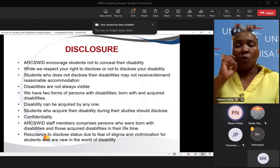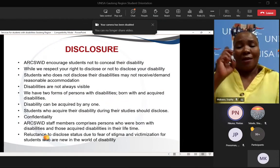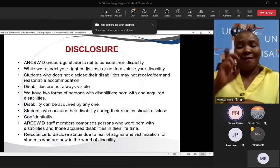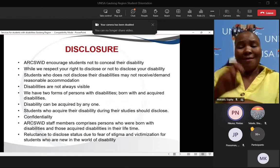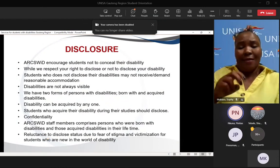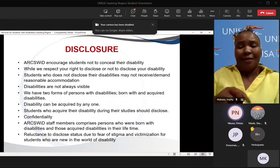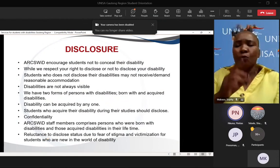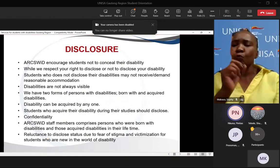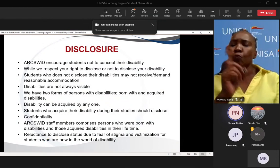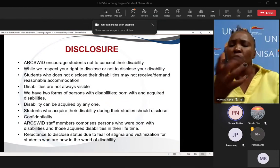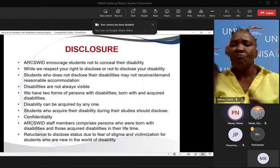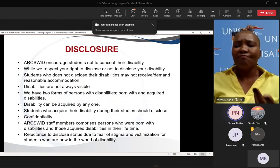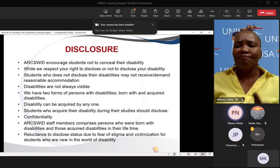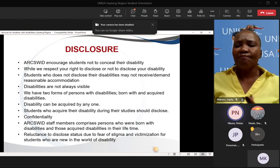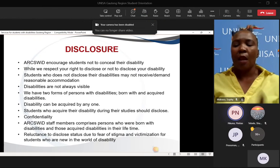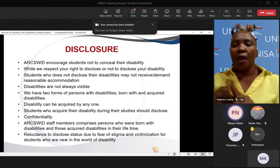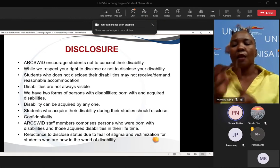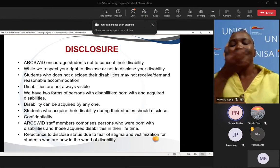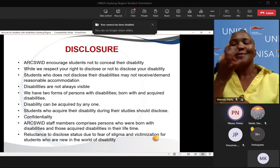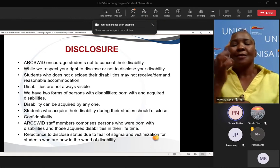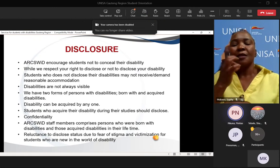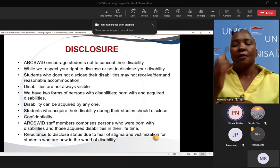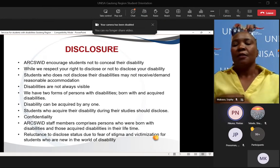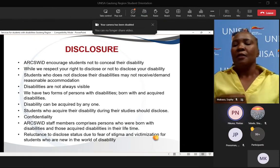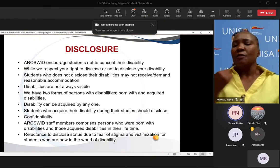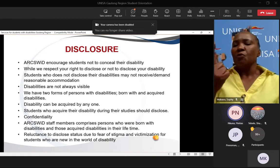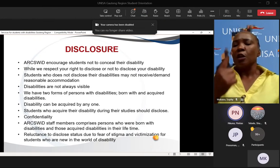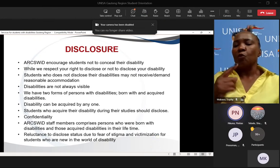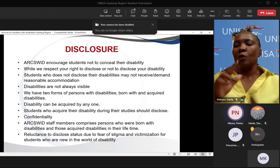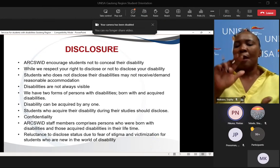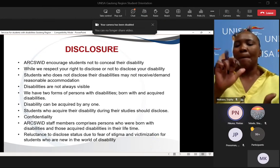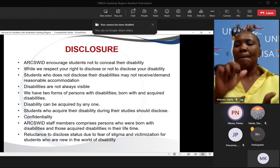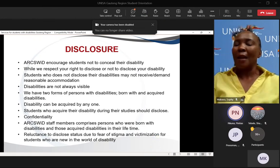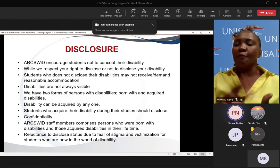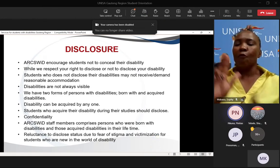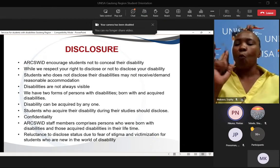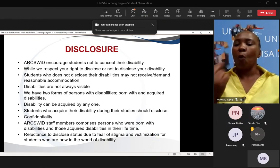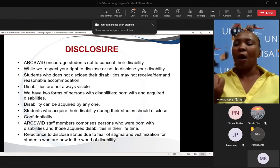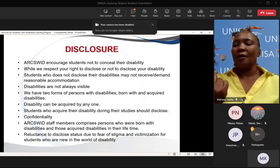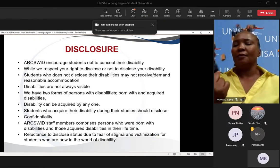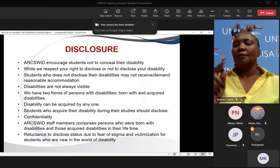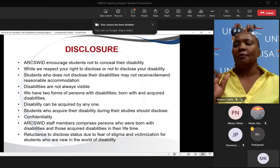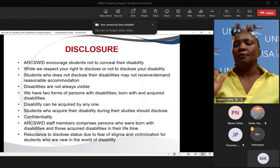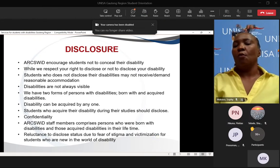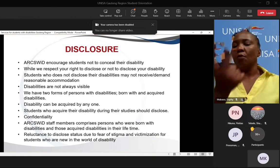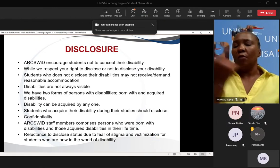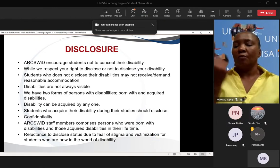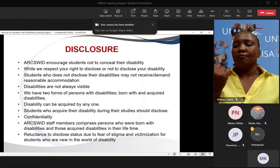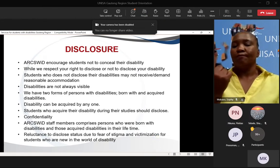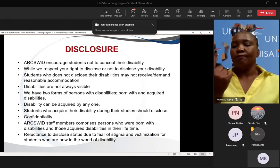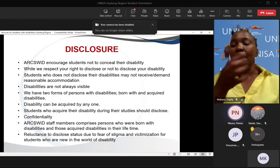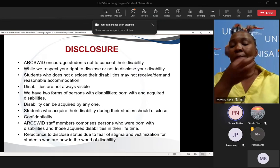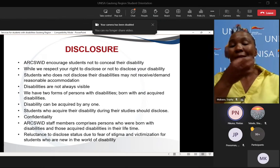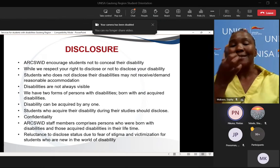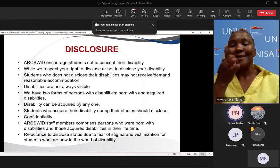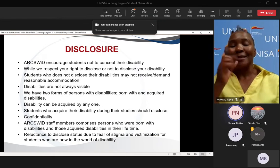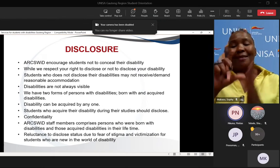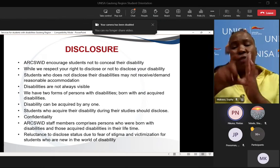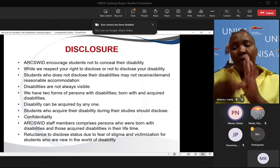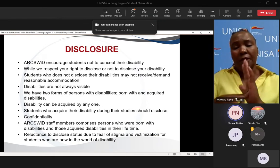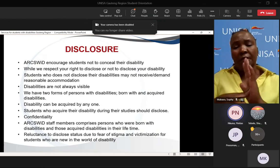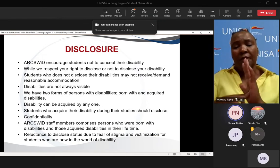as I said earlier that we don't apply the one-size-fit-all approach I must say that